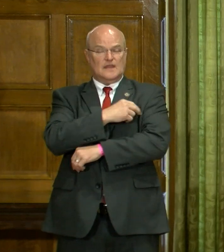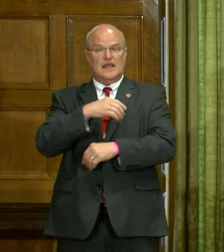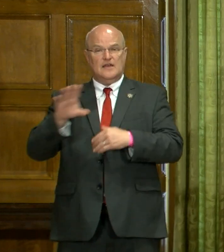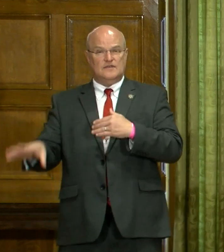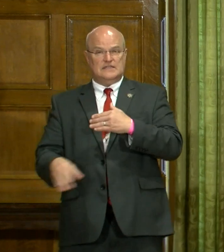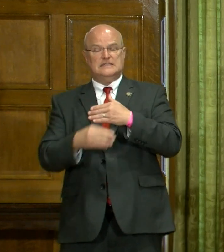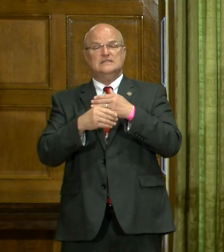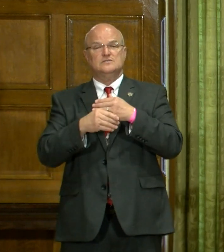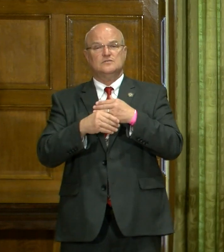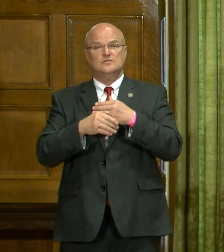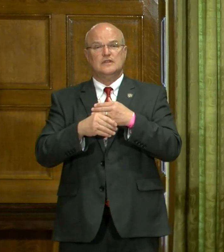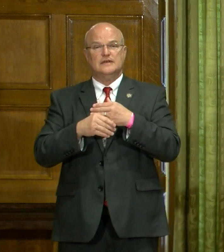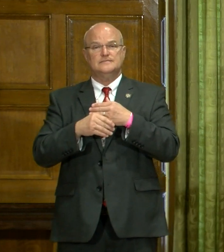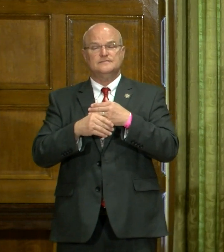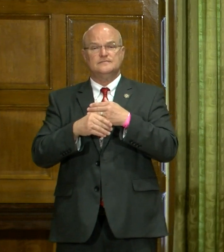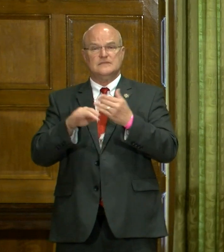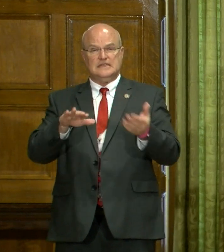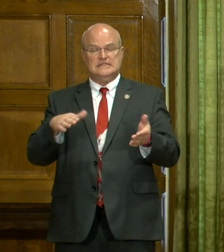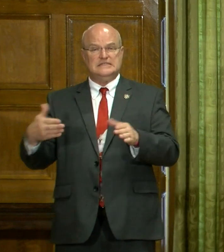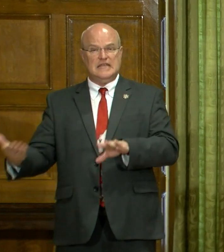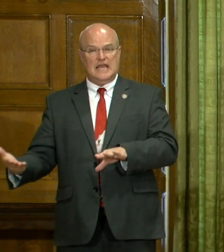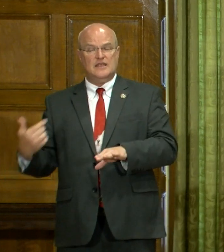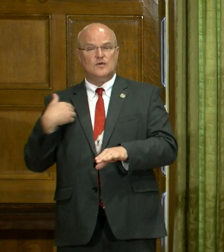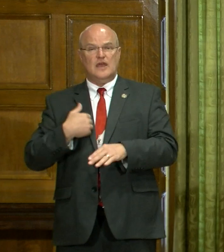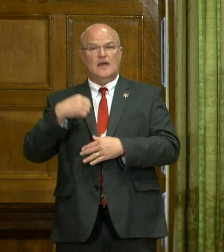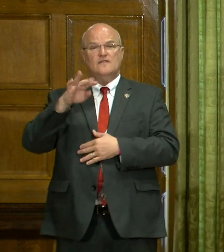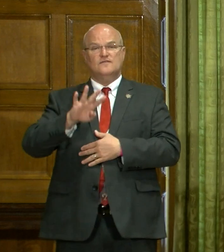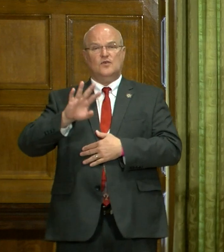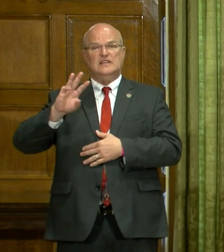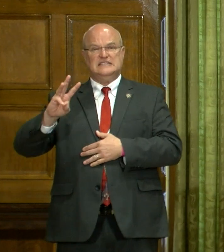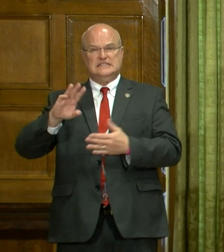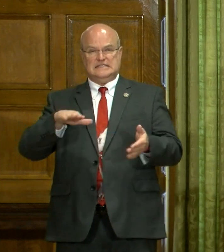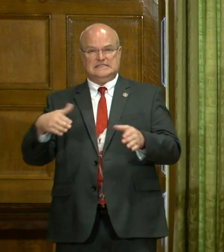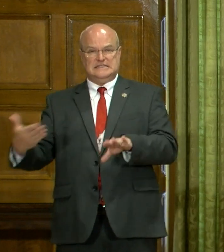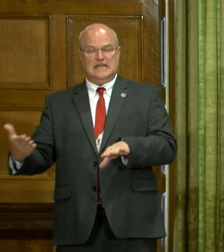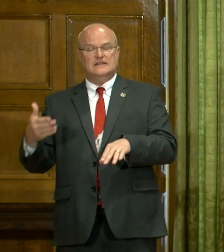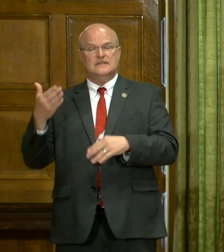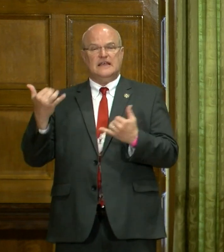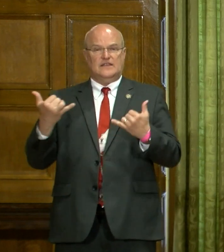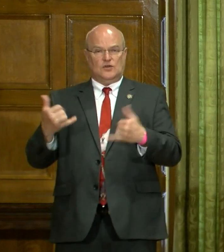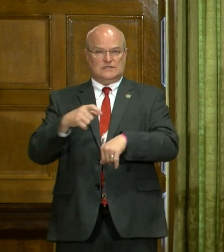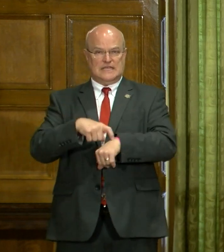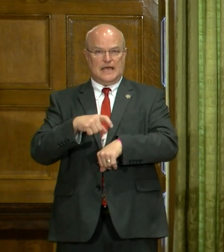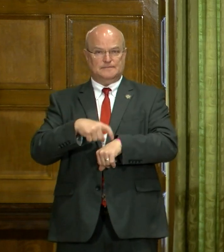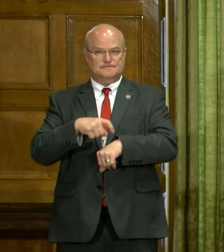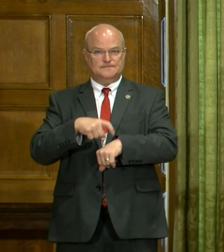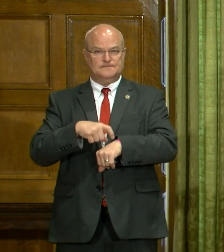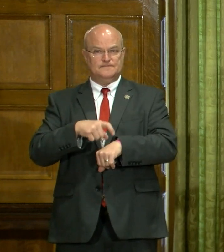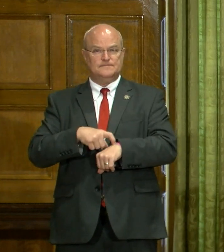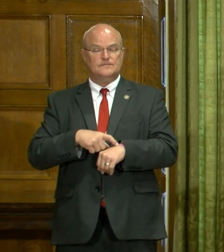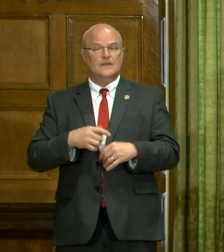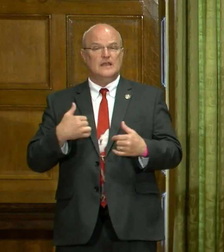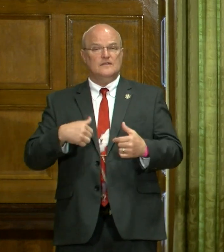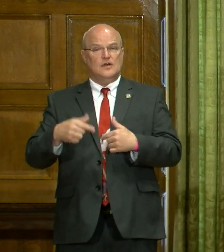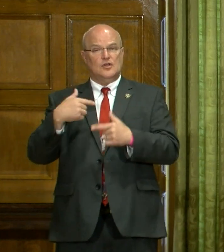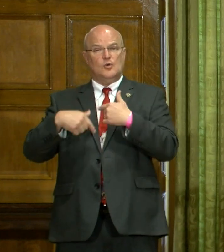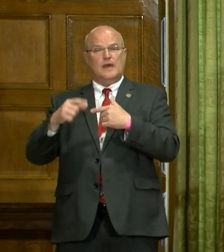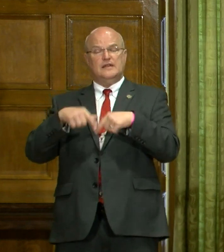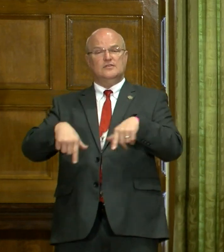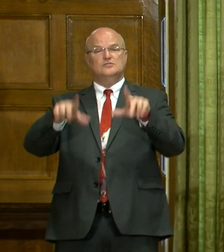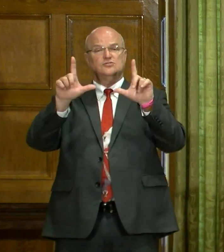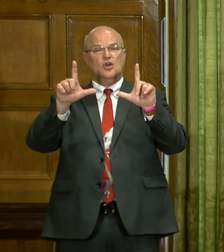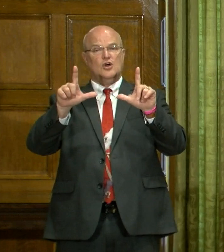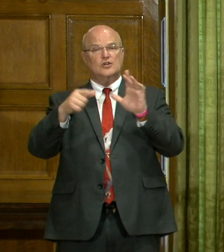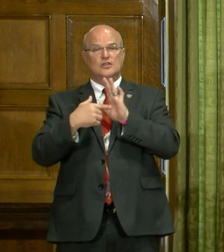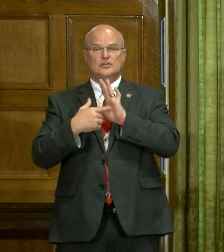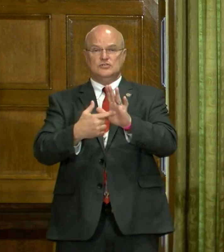have an additional deaths, and we have 46 deaths at the current time. And if we'll go back to the